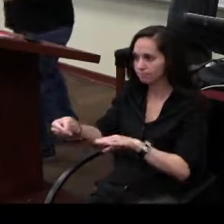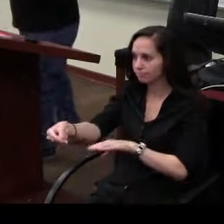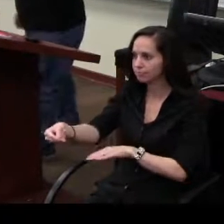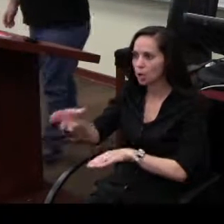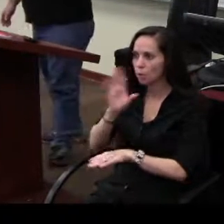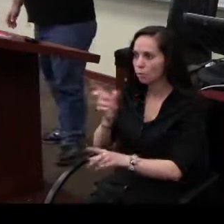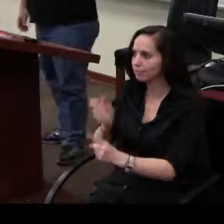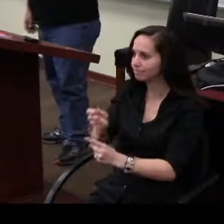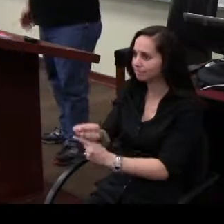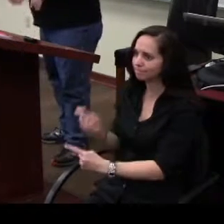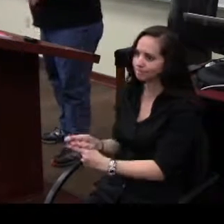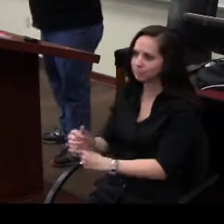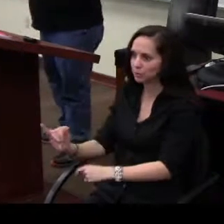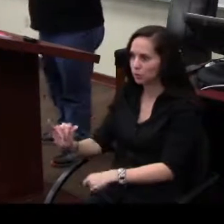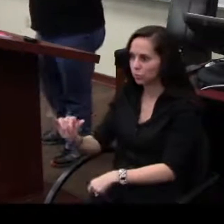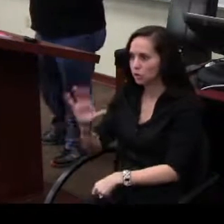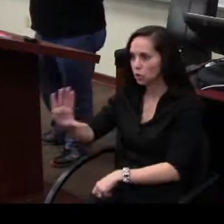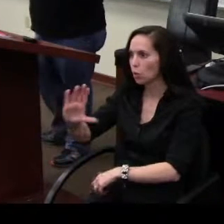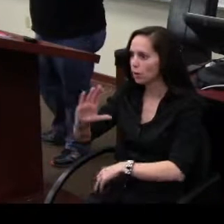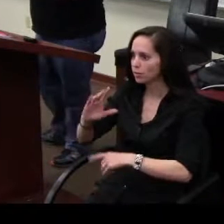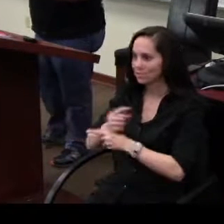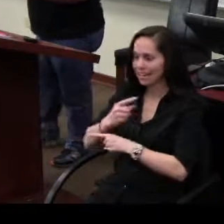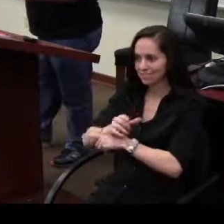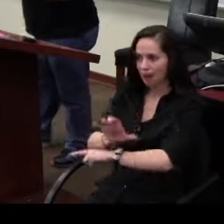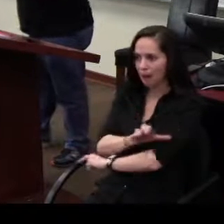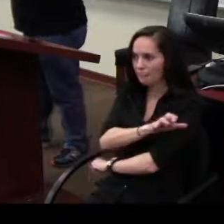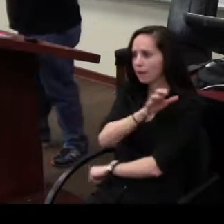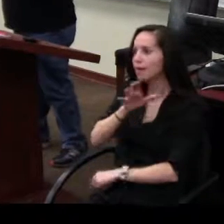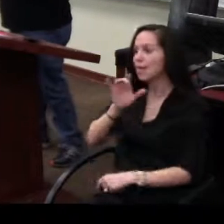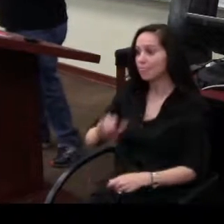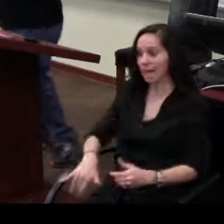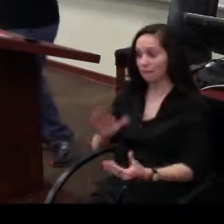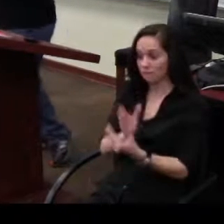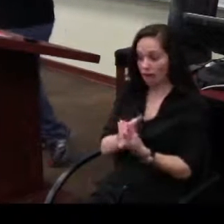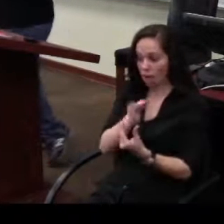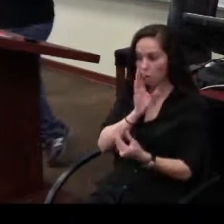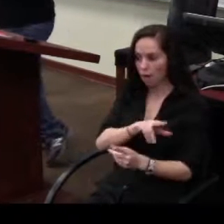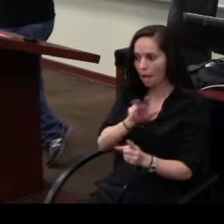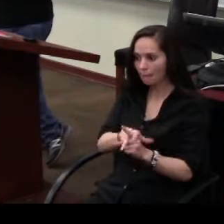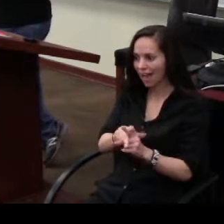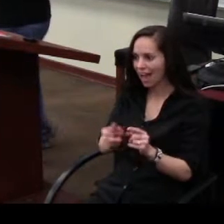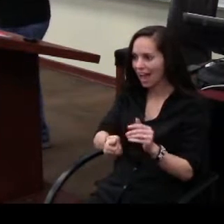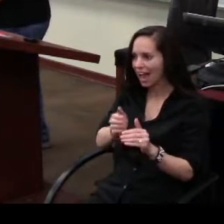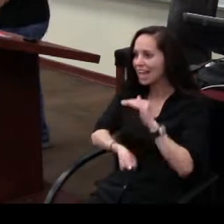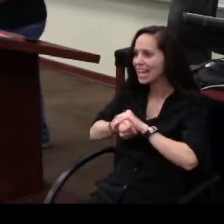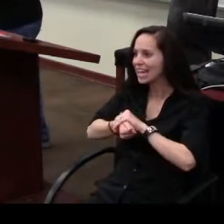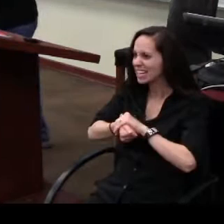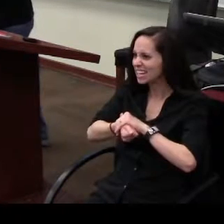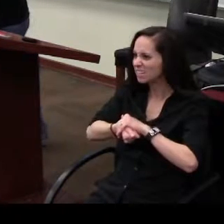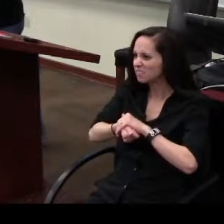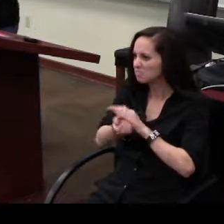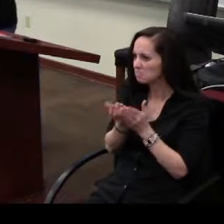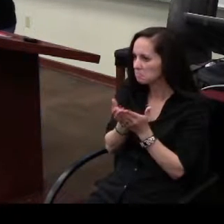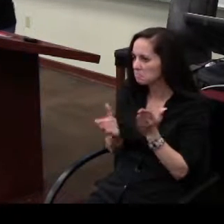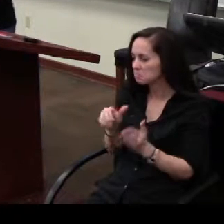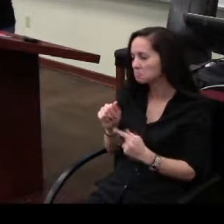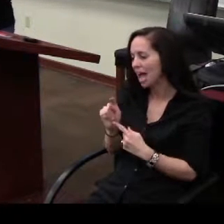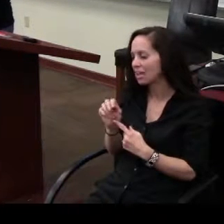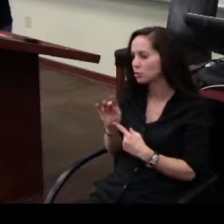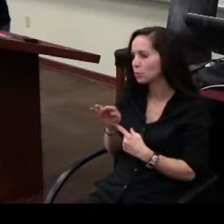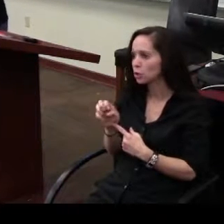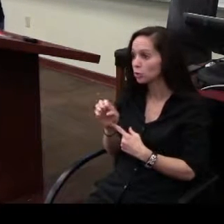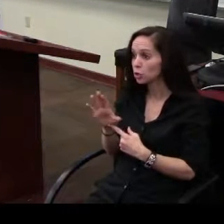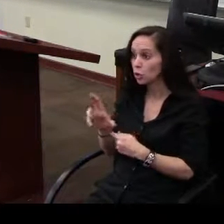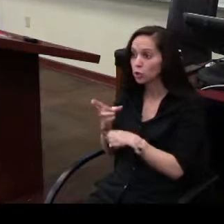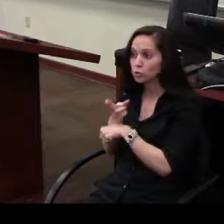cetera, are hit by this. Your desktop. What it does is it takes these files, it applies a hidden attribute to them, right? So by default, your users